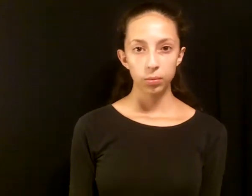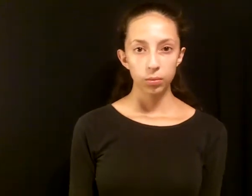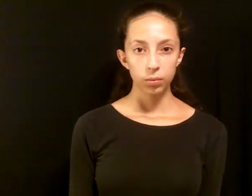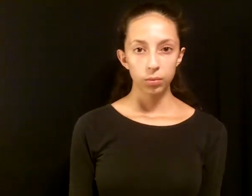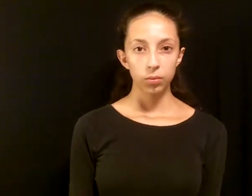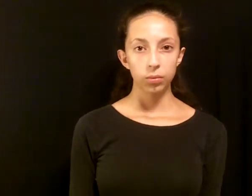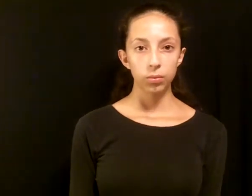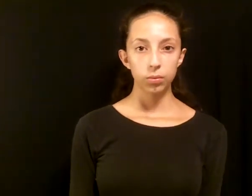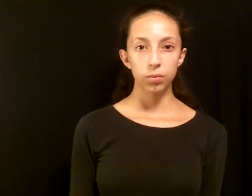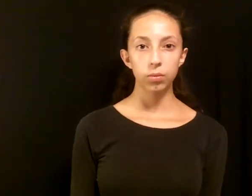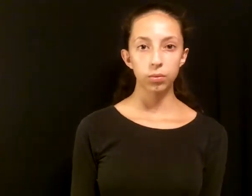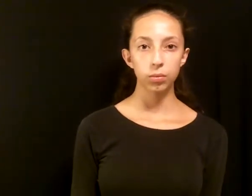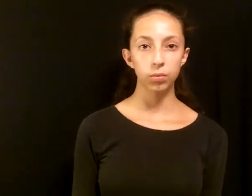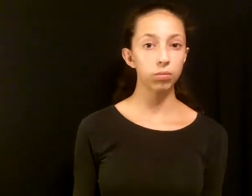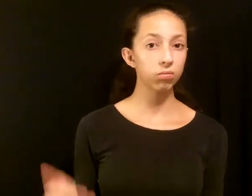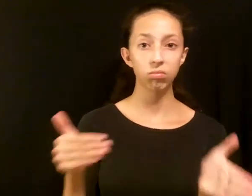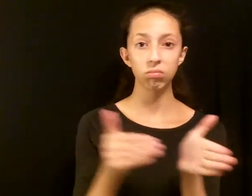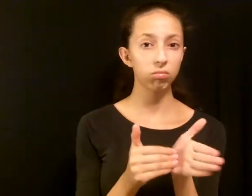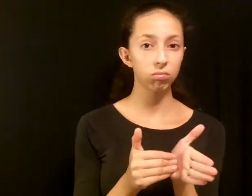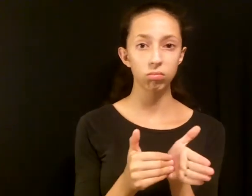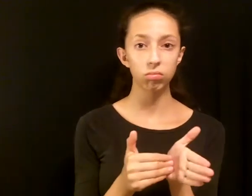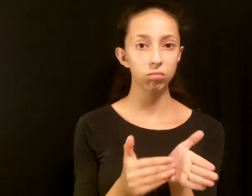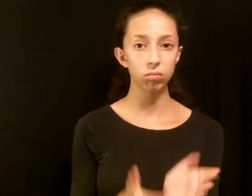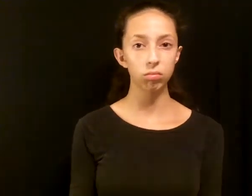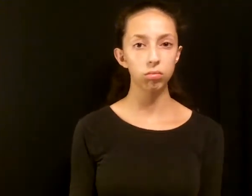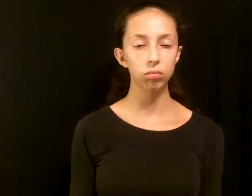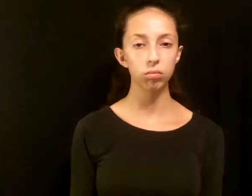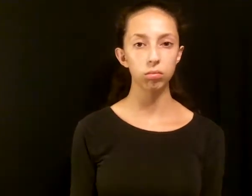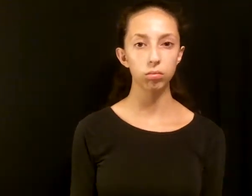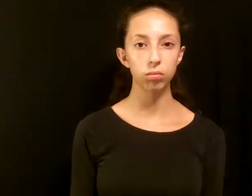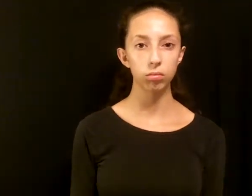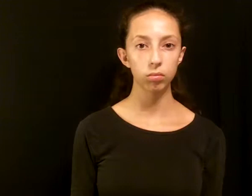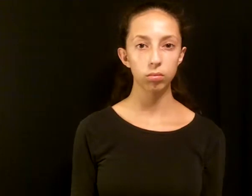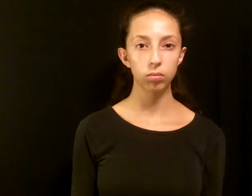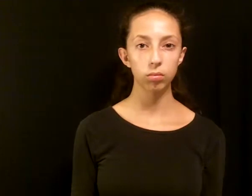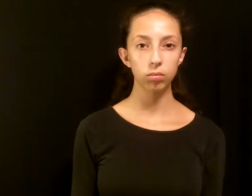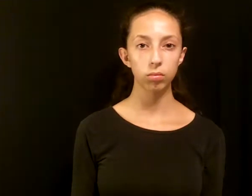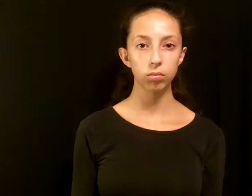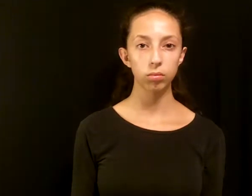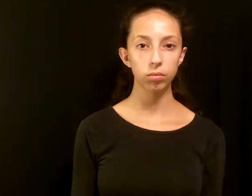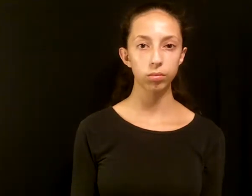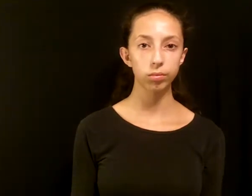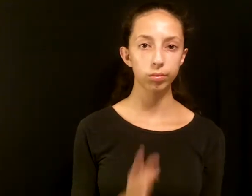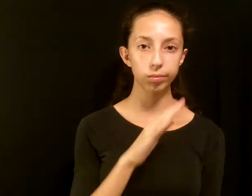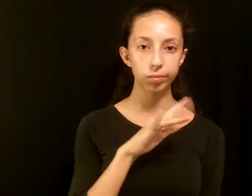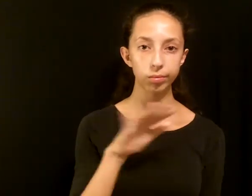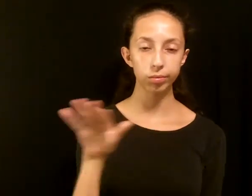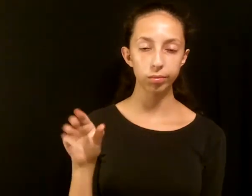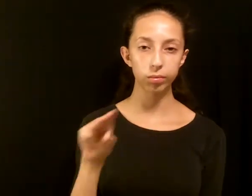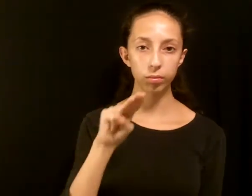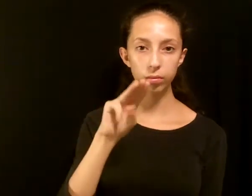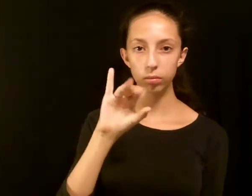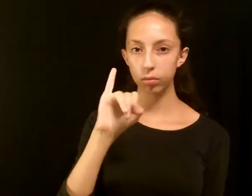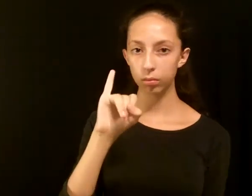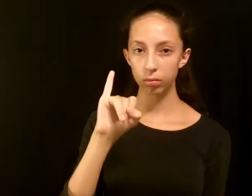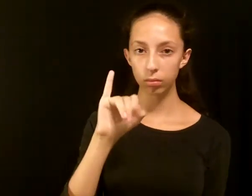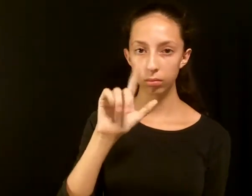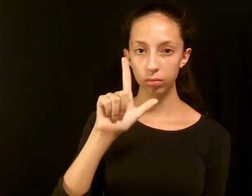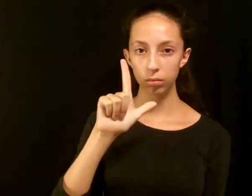doing 1,000, great, do 1,000. If you're going to do billion, learn how to spell it. It's not that hard. B, and